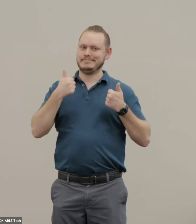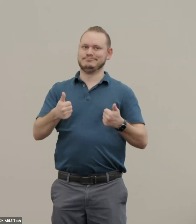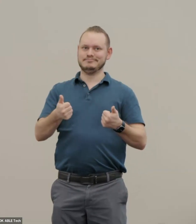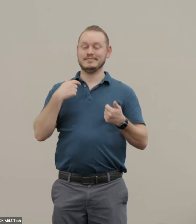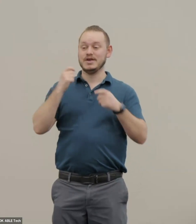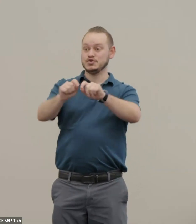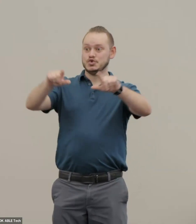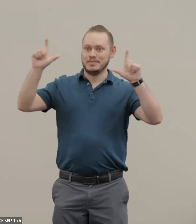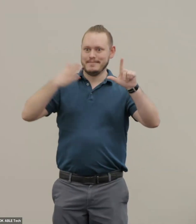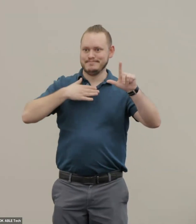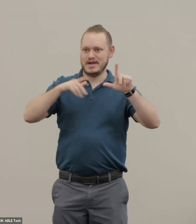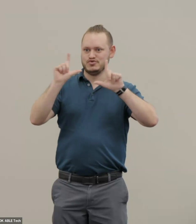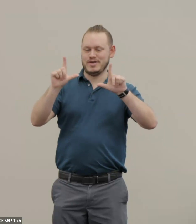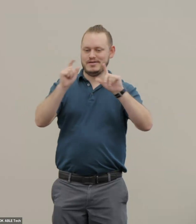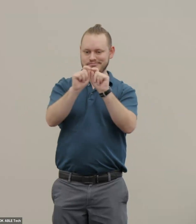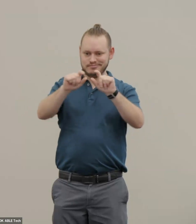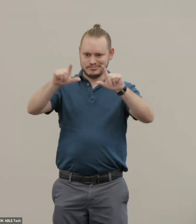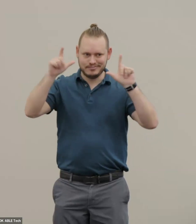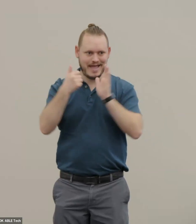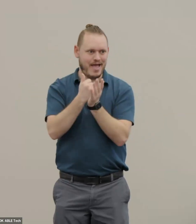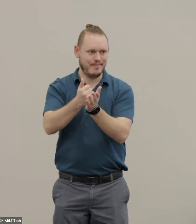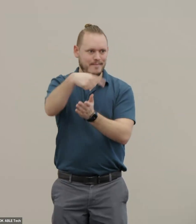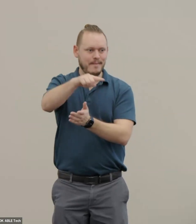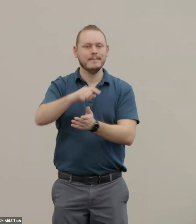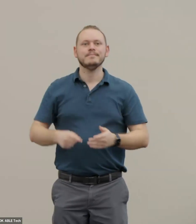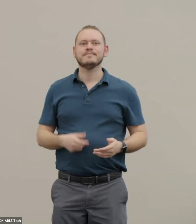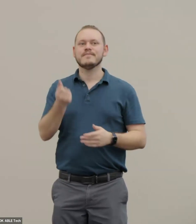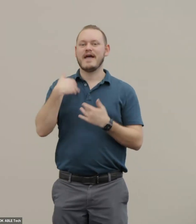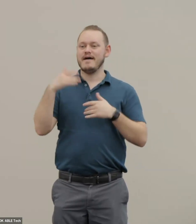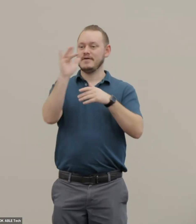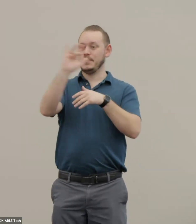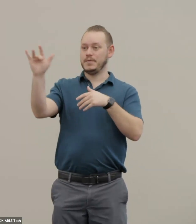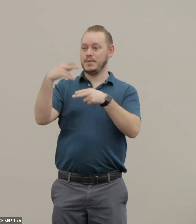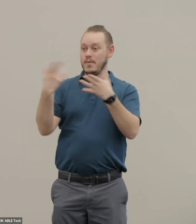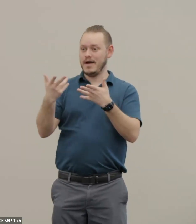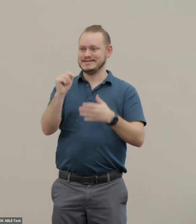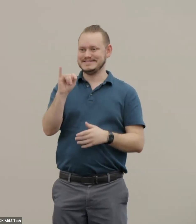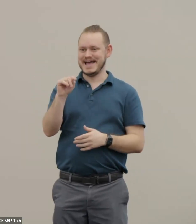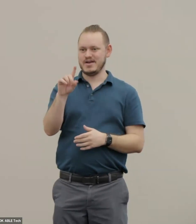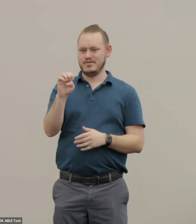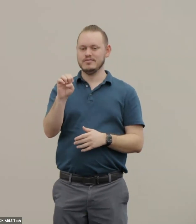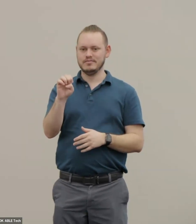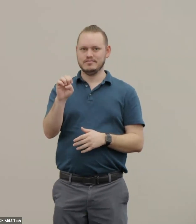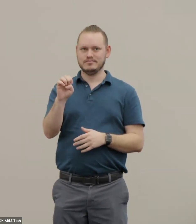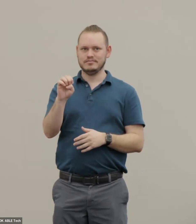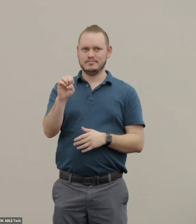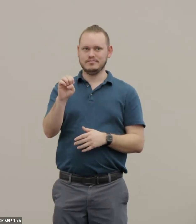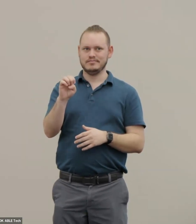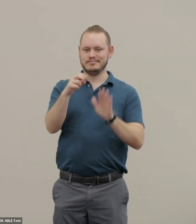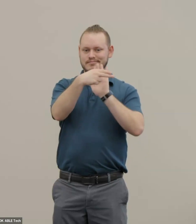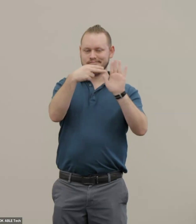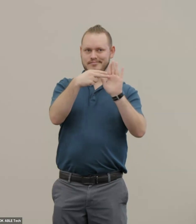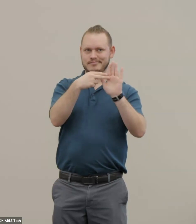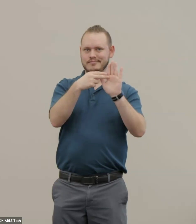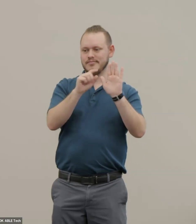So I'm zooming in on my screen to try to help everybody. But there's a field called title, a label called title, and